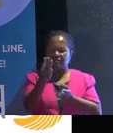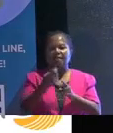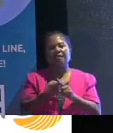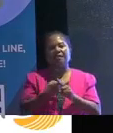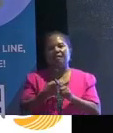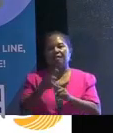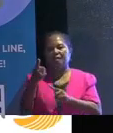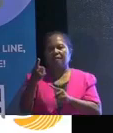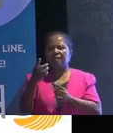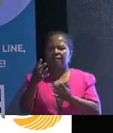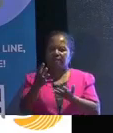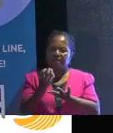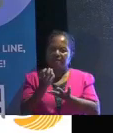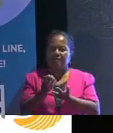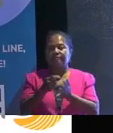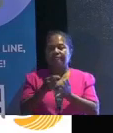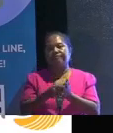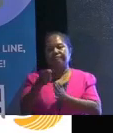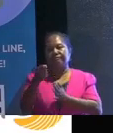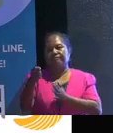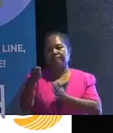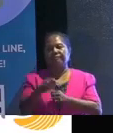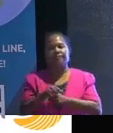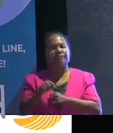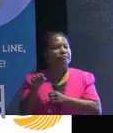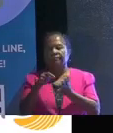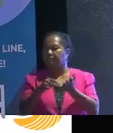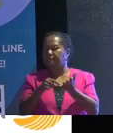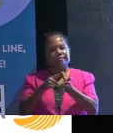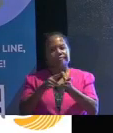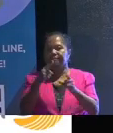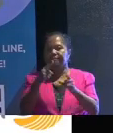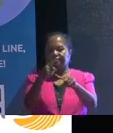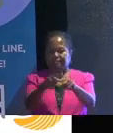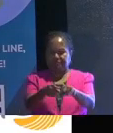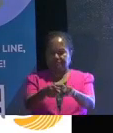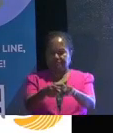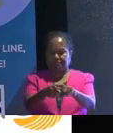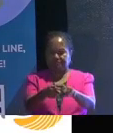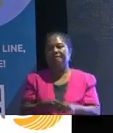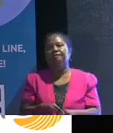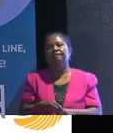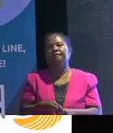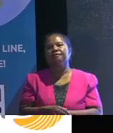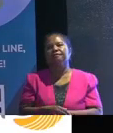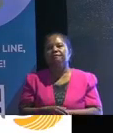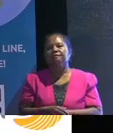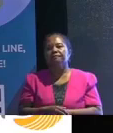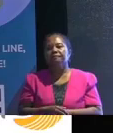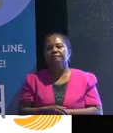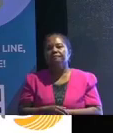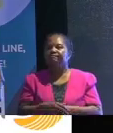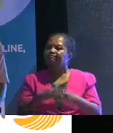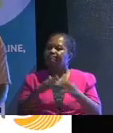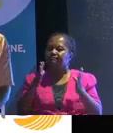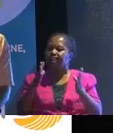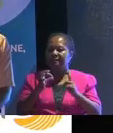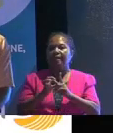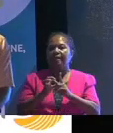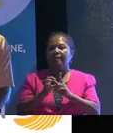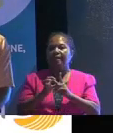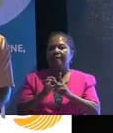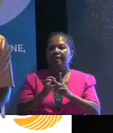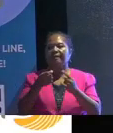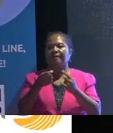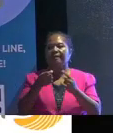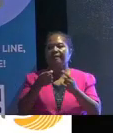you are earning that on a fortnight, there's no tax on it. So it's a very big improvement.